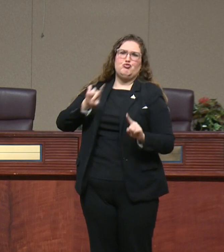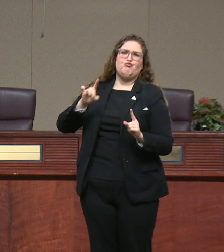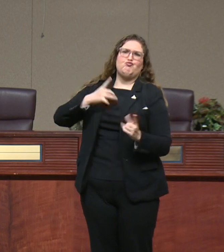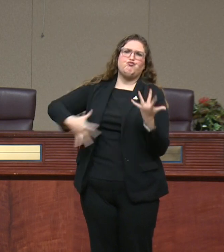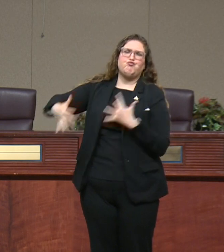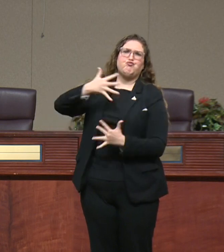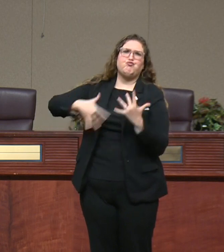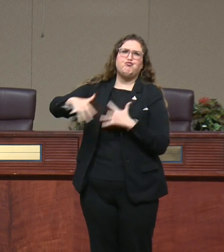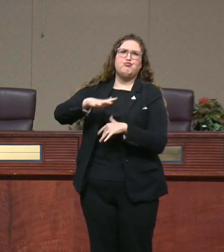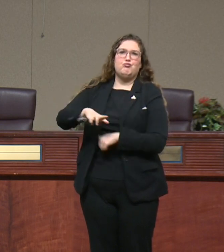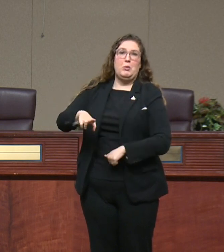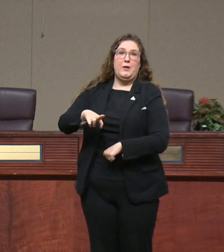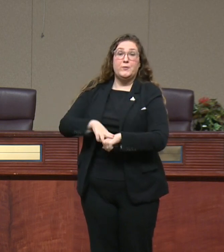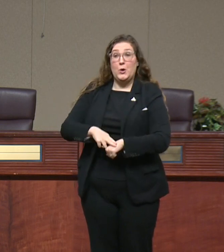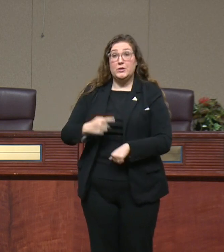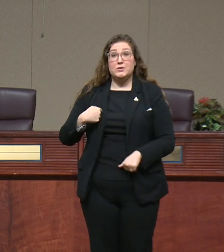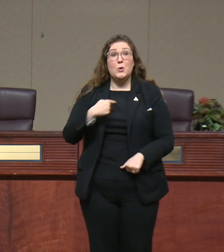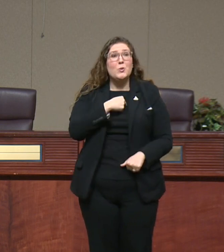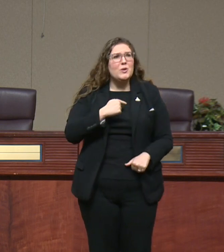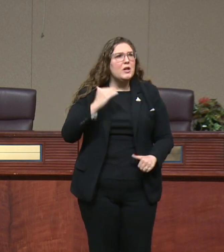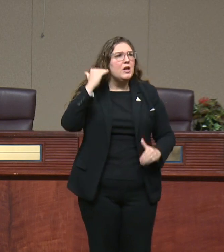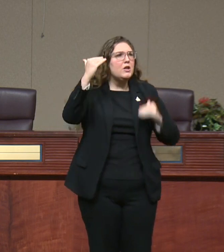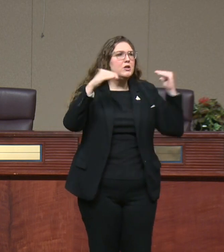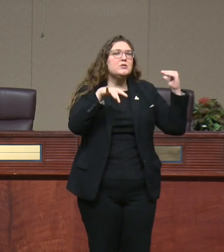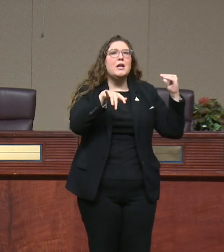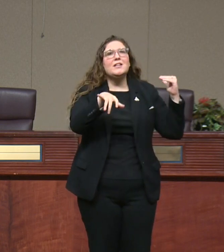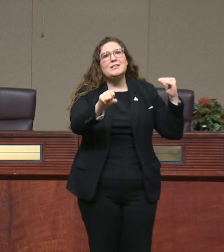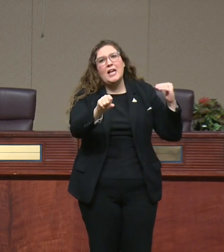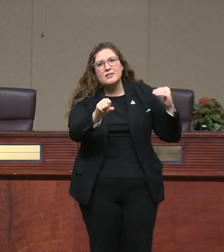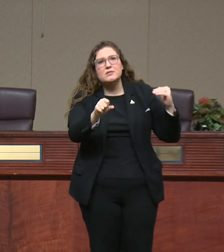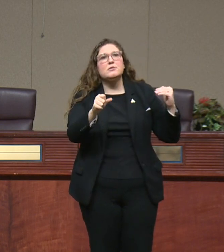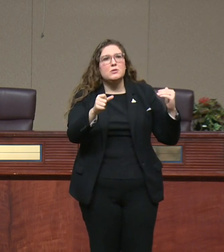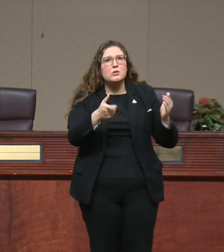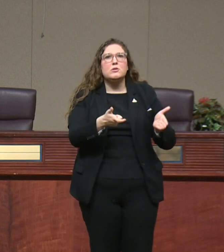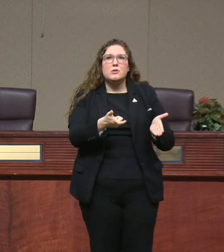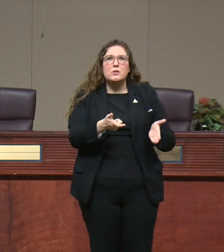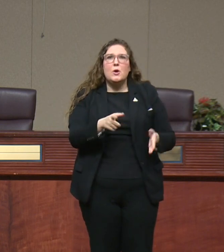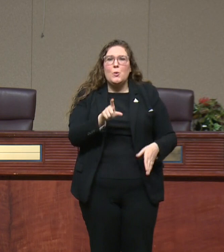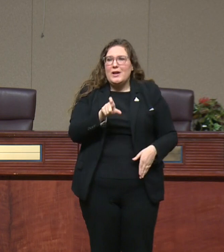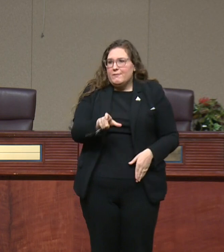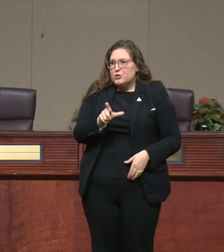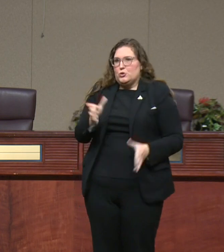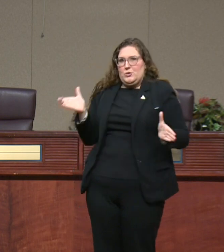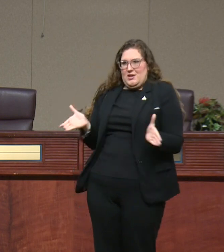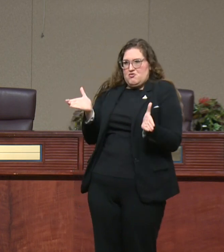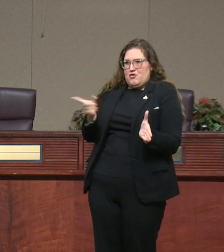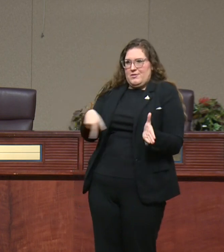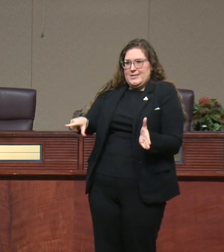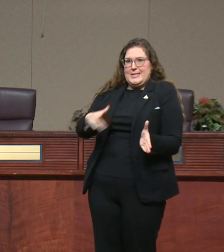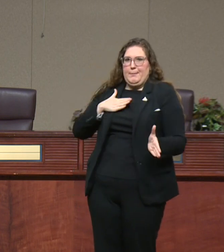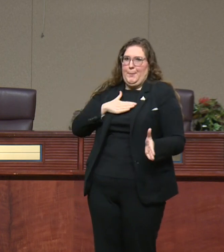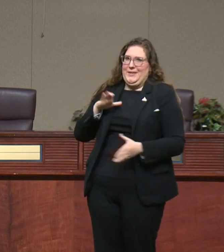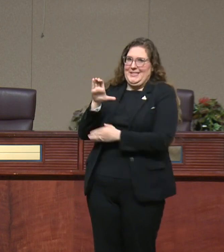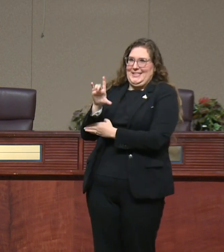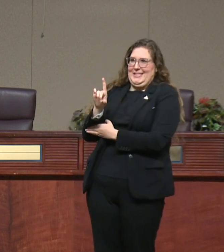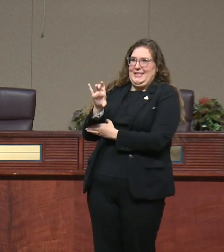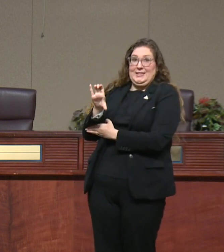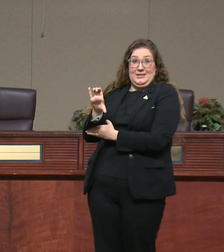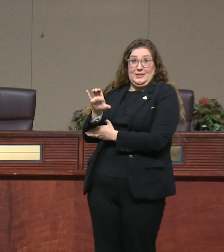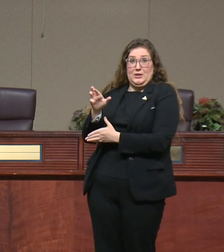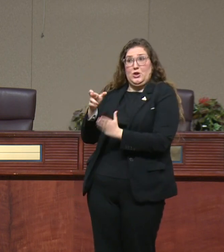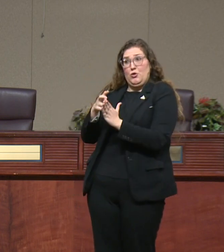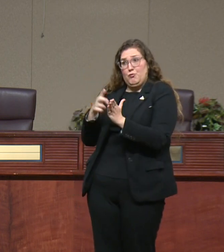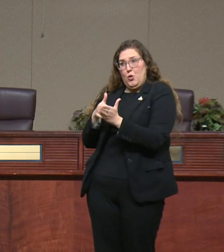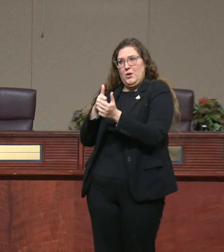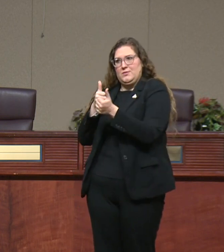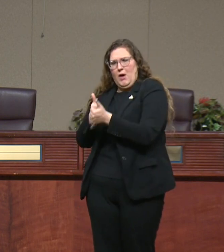us as adults, as much as we can, we should influence them to follow CDC protocols and procedures at home